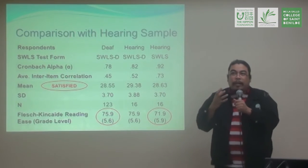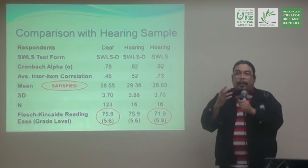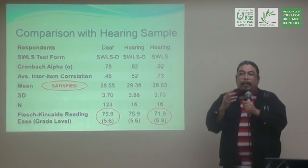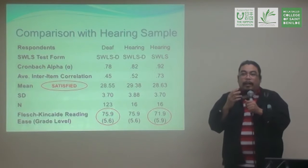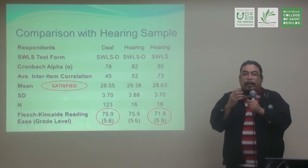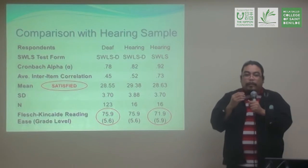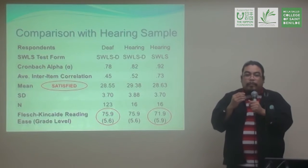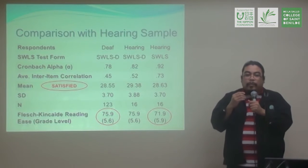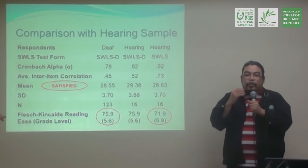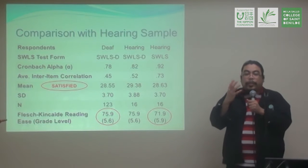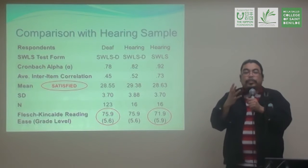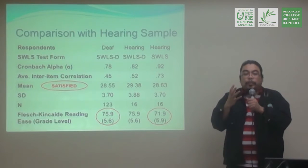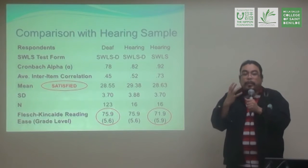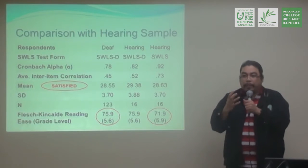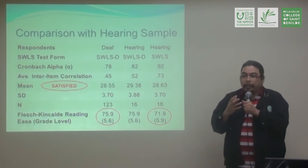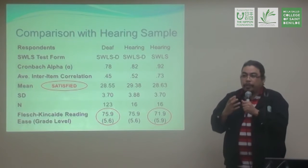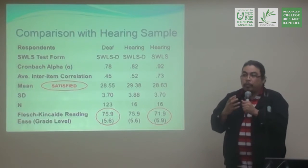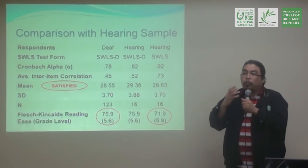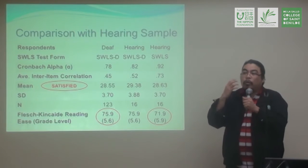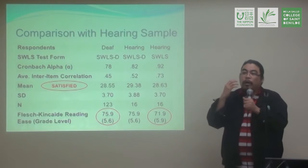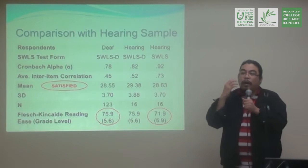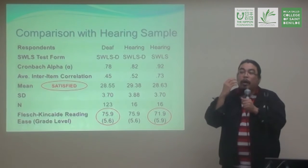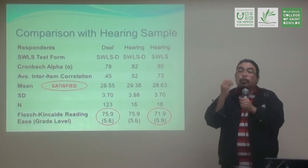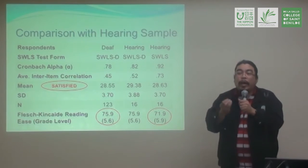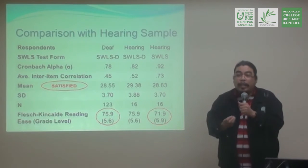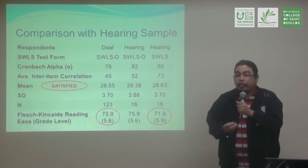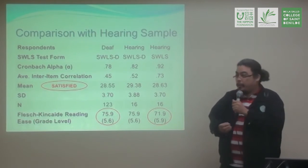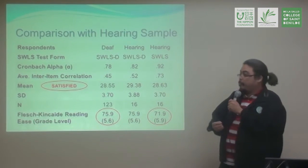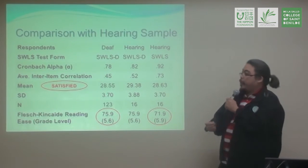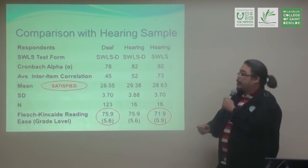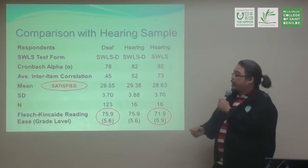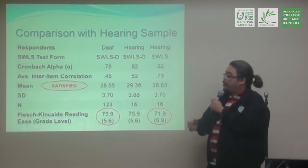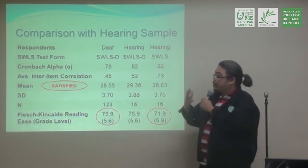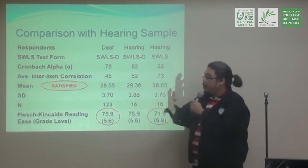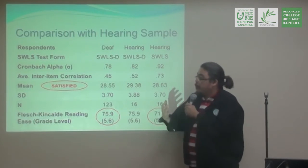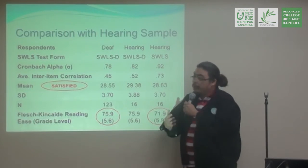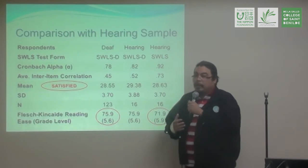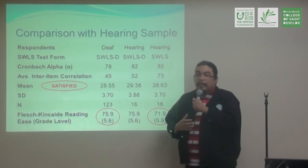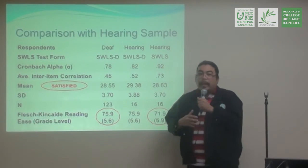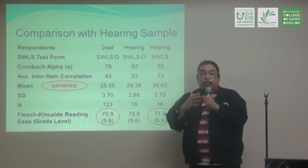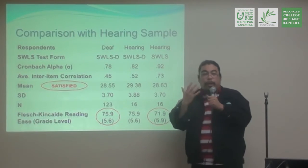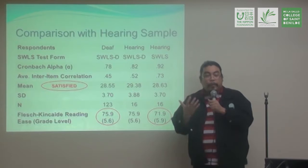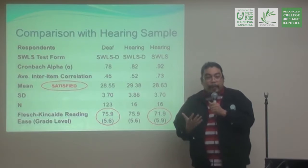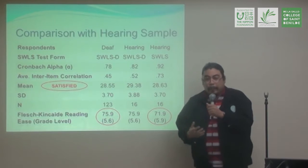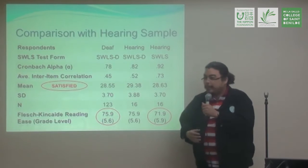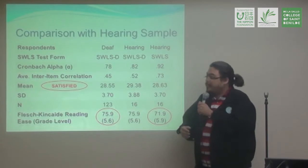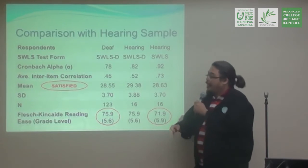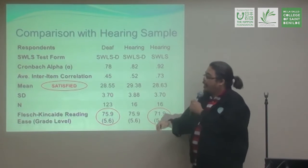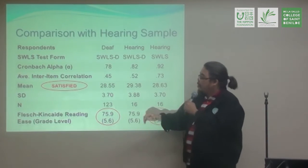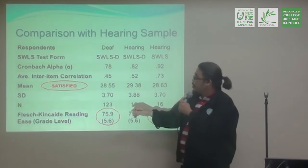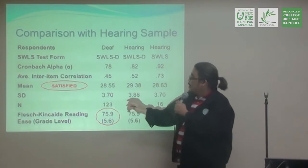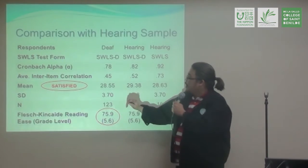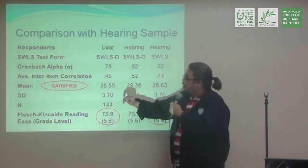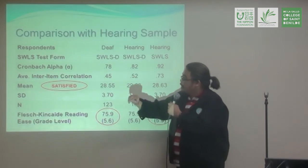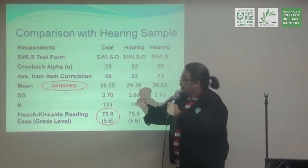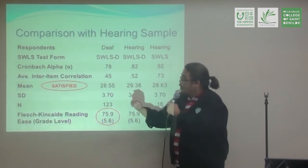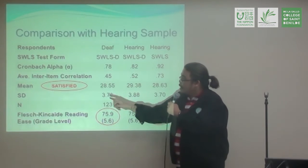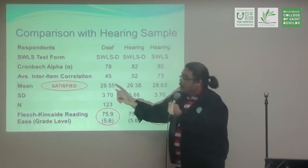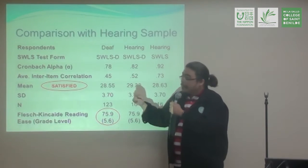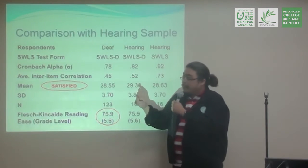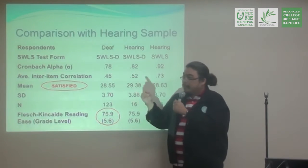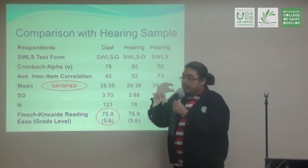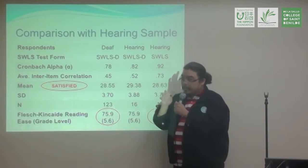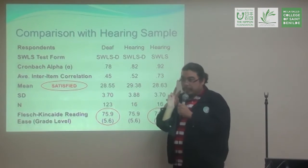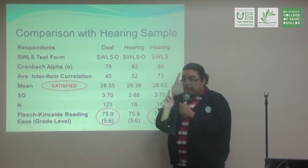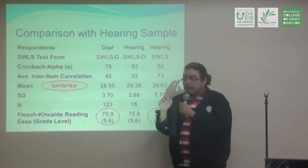measure, your instrument measure? How do I interpret it? Well, I'm happy to say,